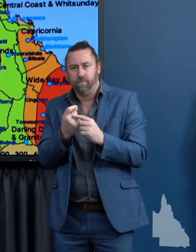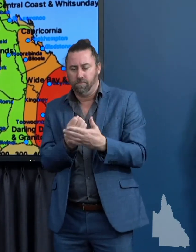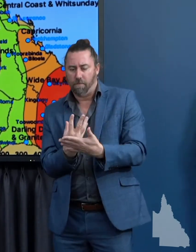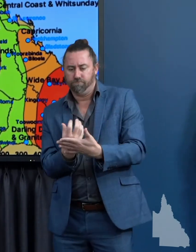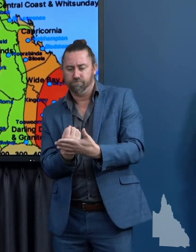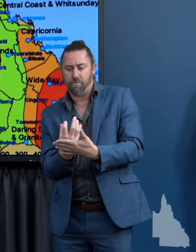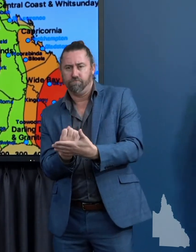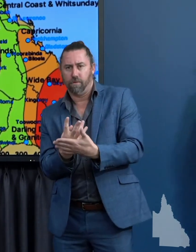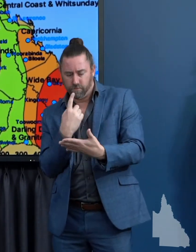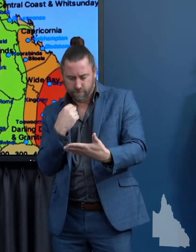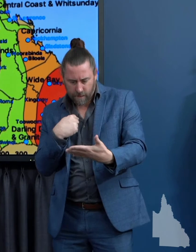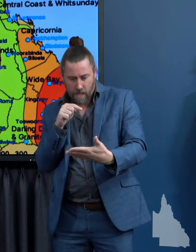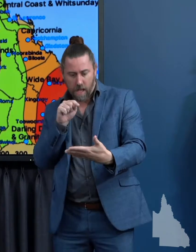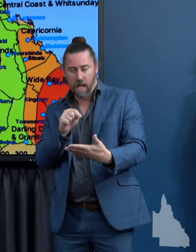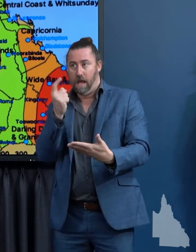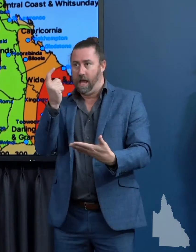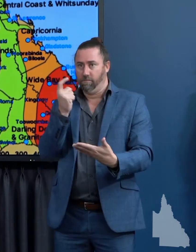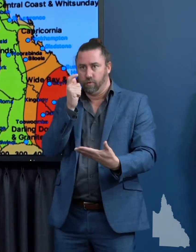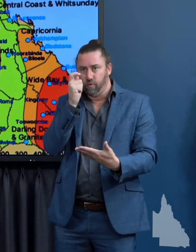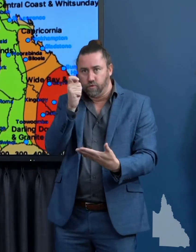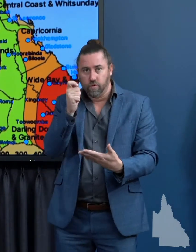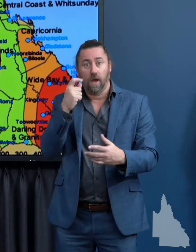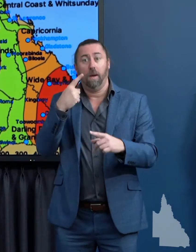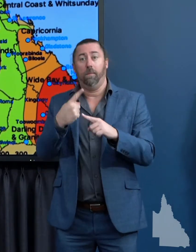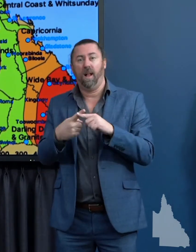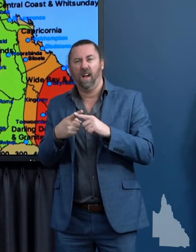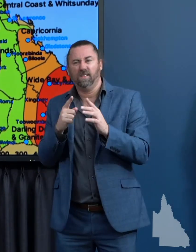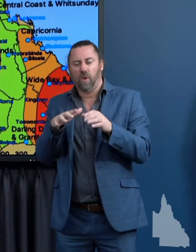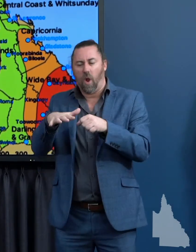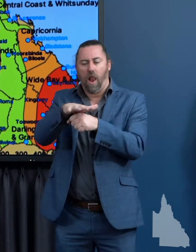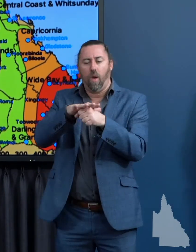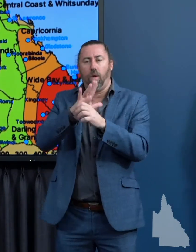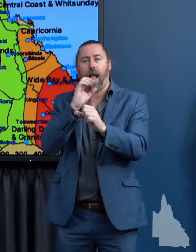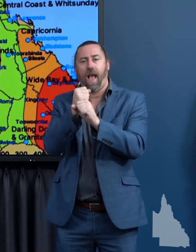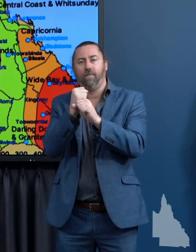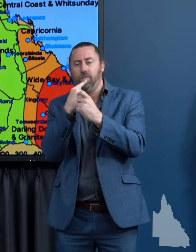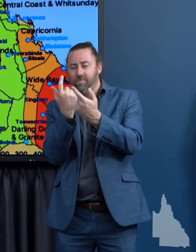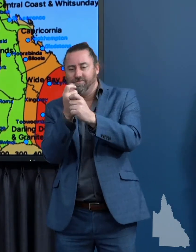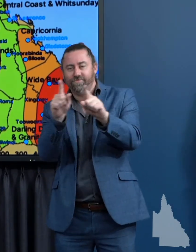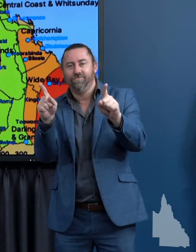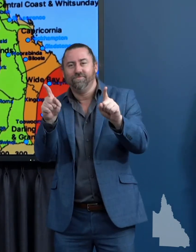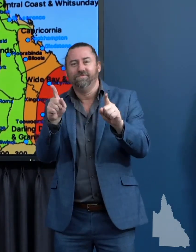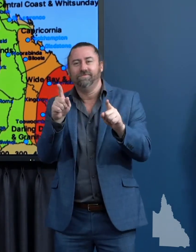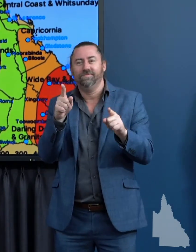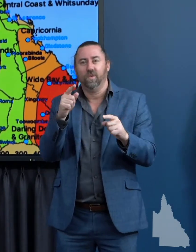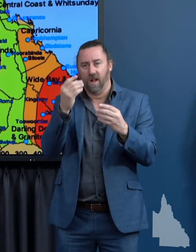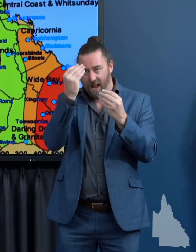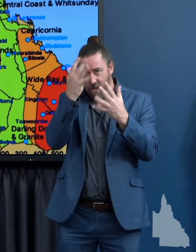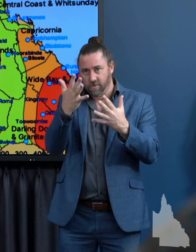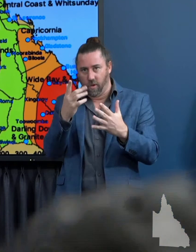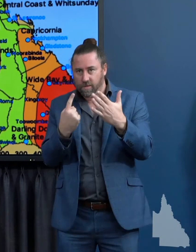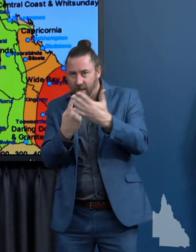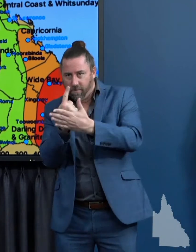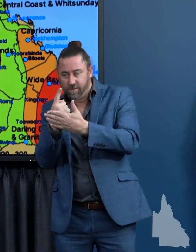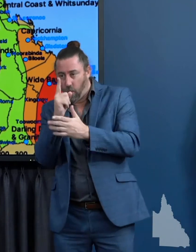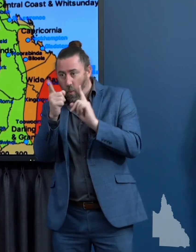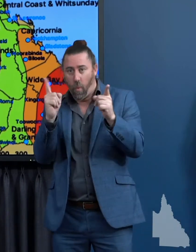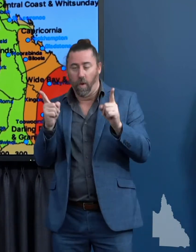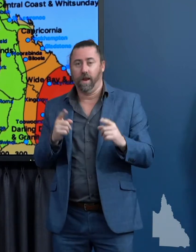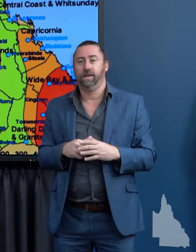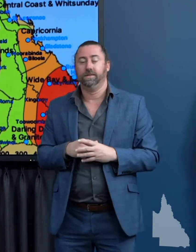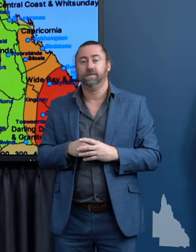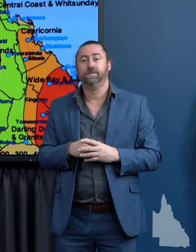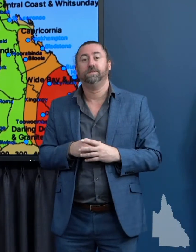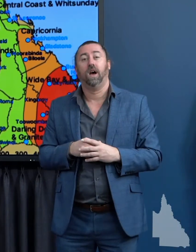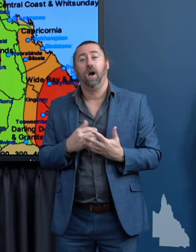for the emergency alerts that are issued by local government. But as you've heard, the best indicator of locations